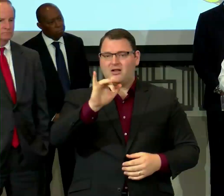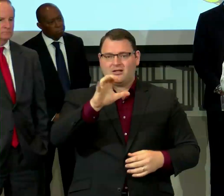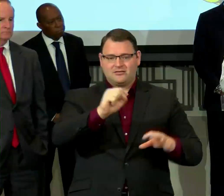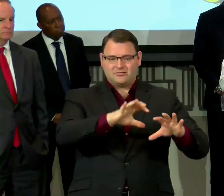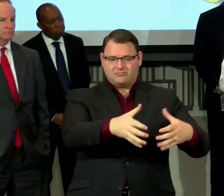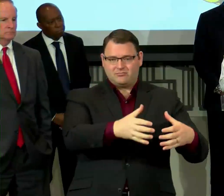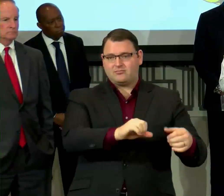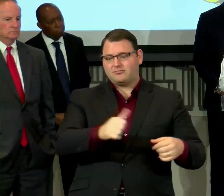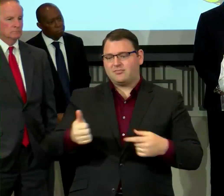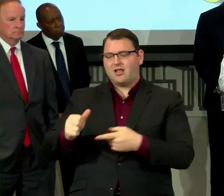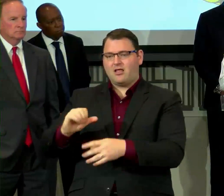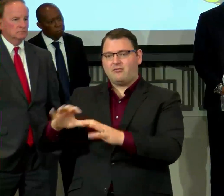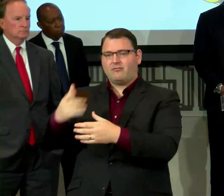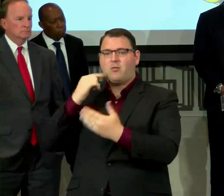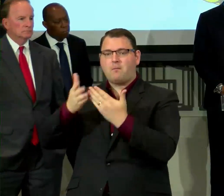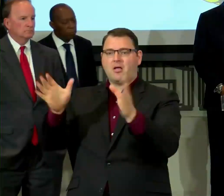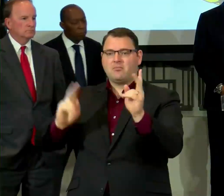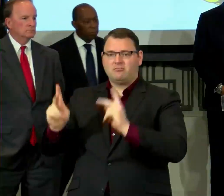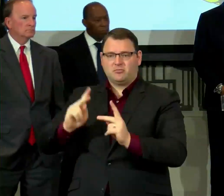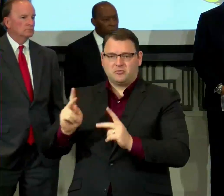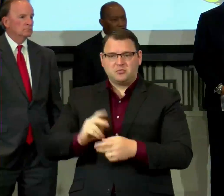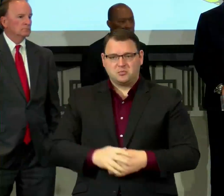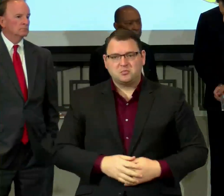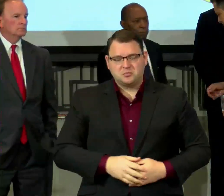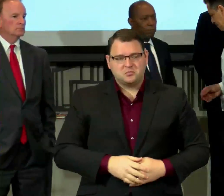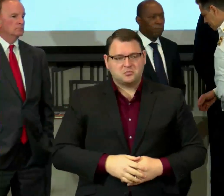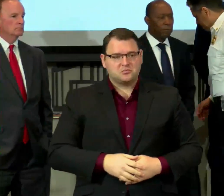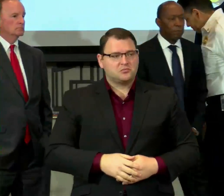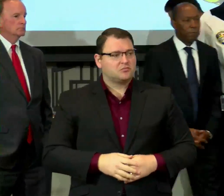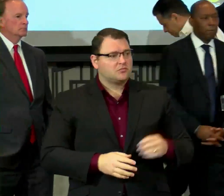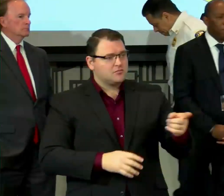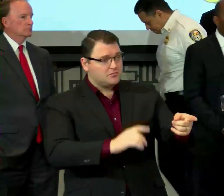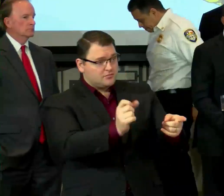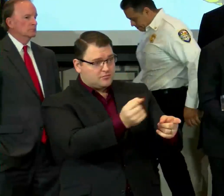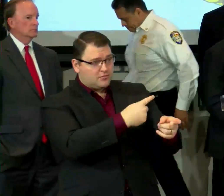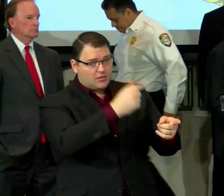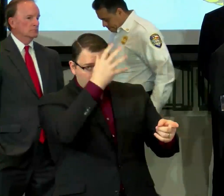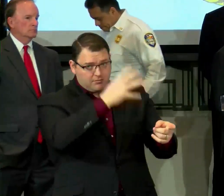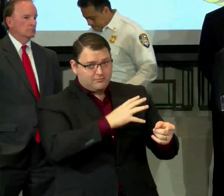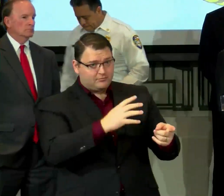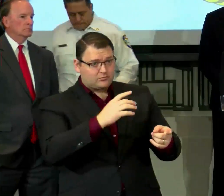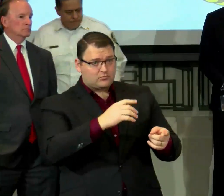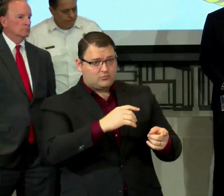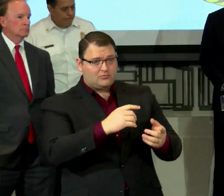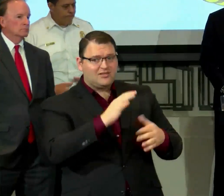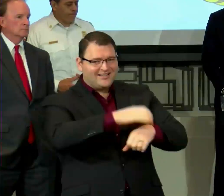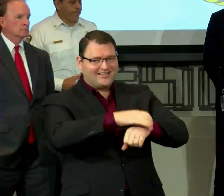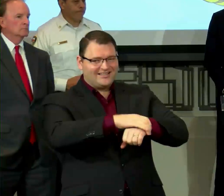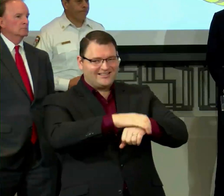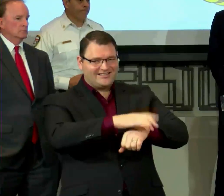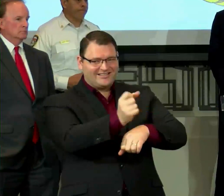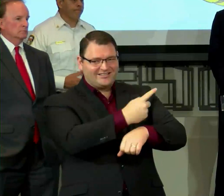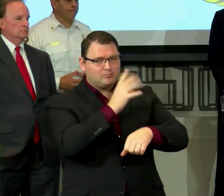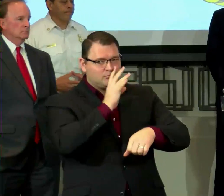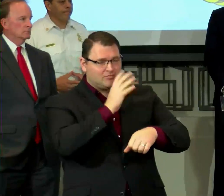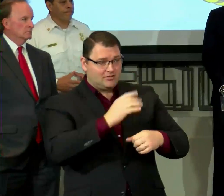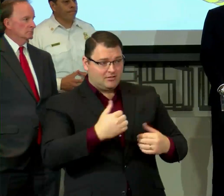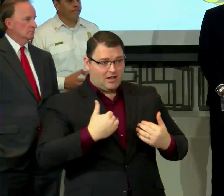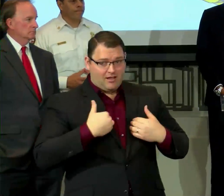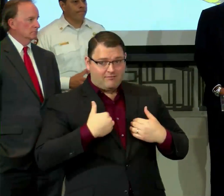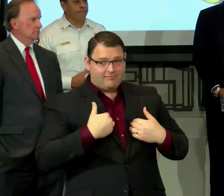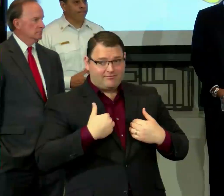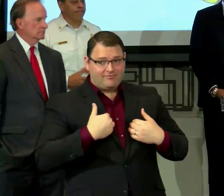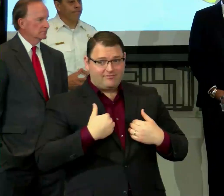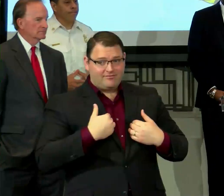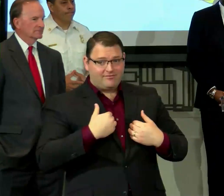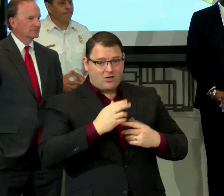general. Mayor, what I ask him is so for sure we're going to have a hotel for homeless. Yes, and I understood.